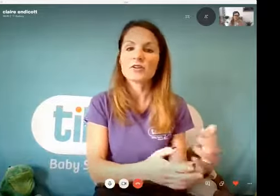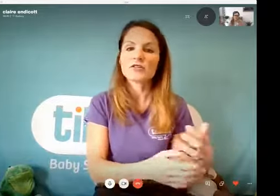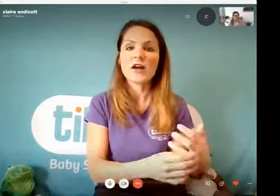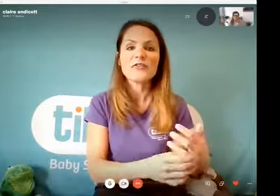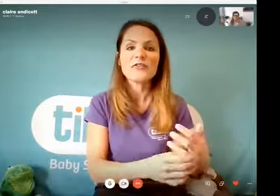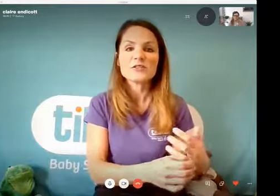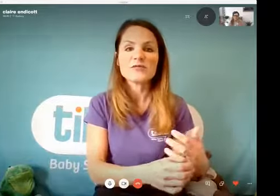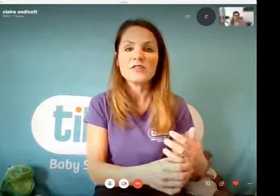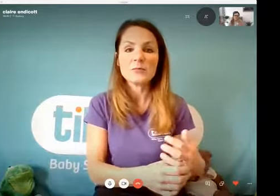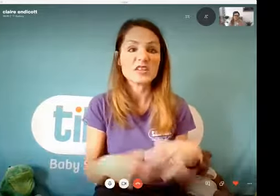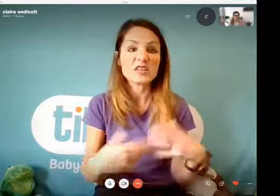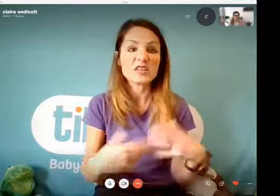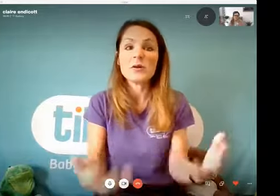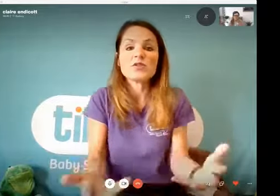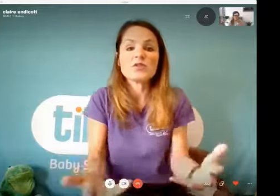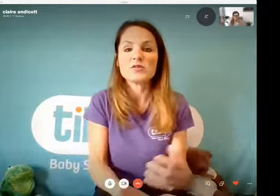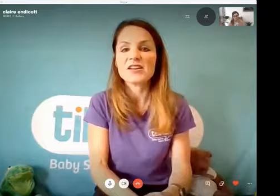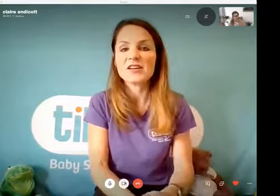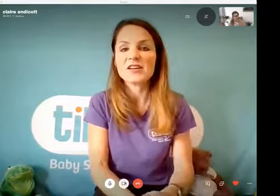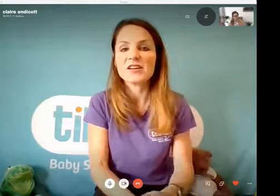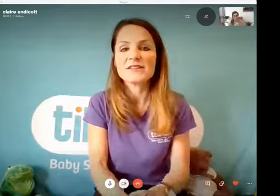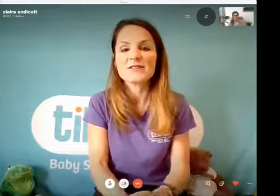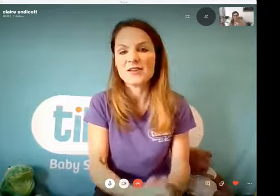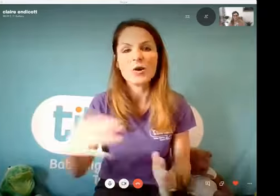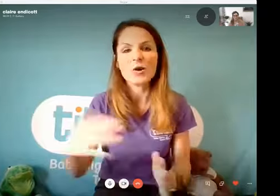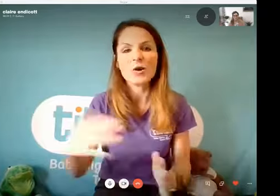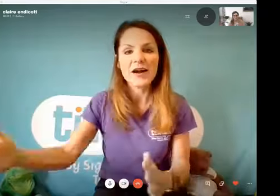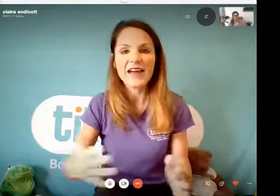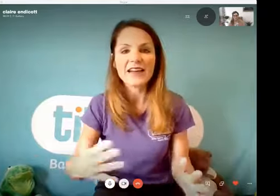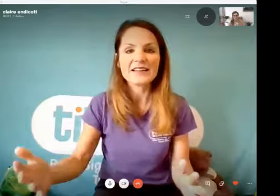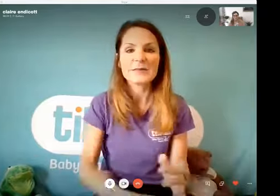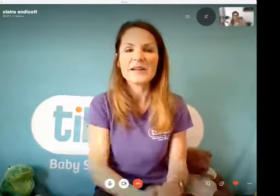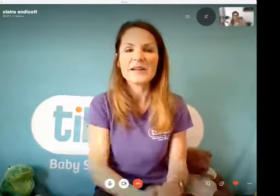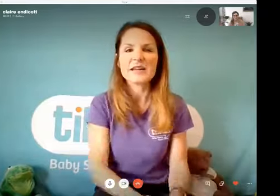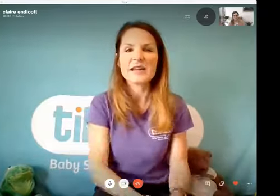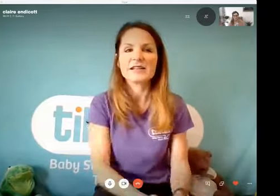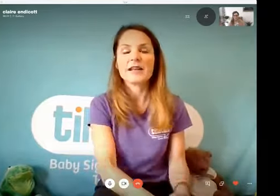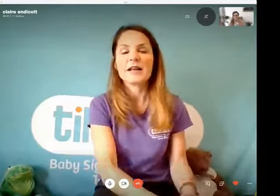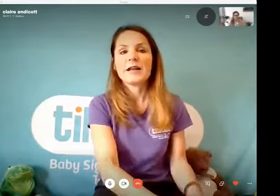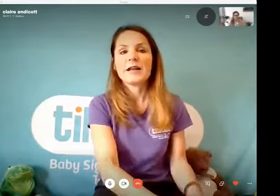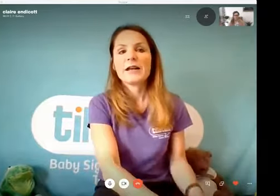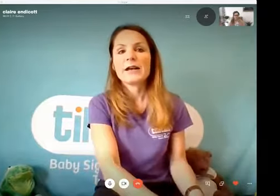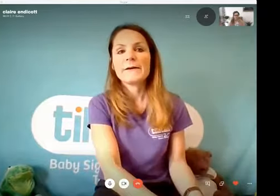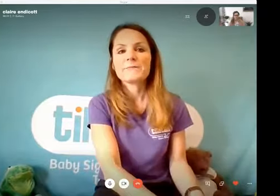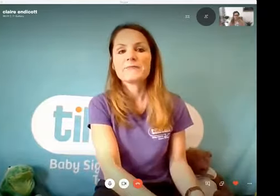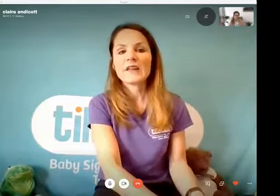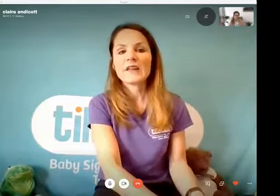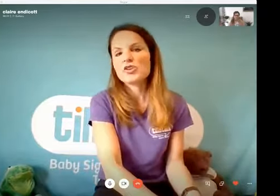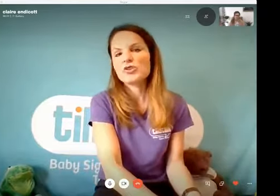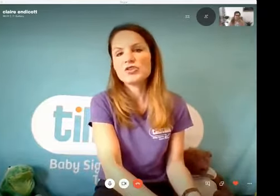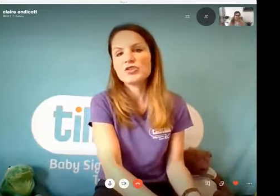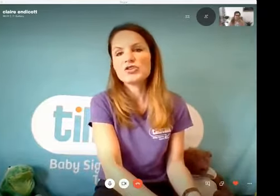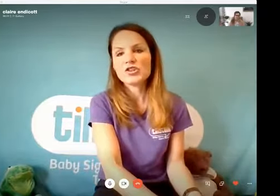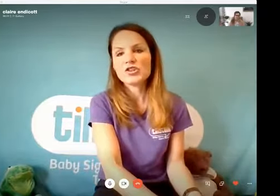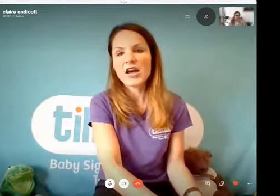14, 15 months and they would use the signs still because they're not quite there yet. Does that make sense? Okay. You'll judge that, I think.